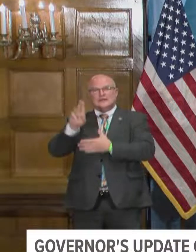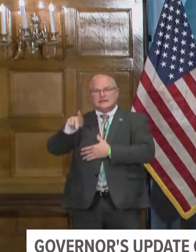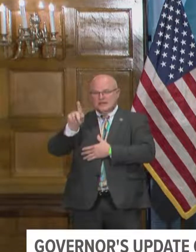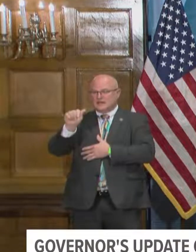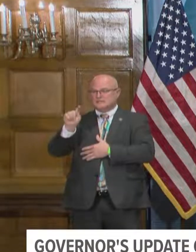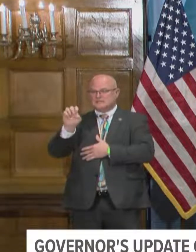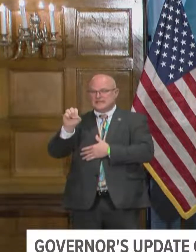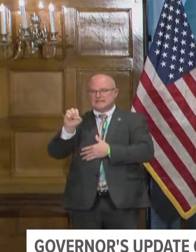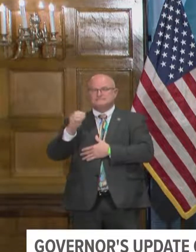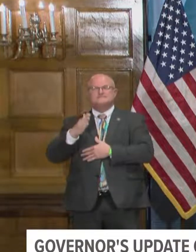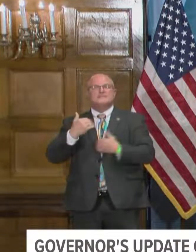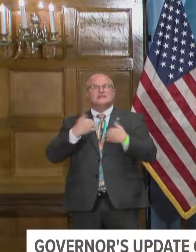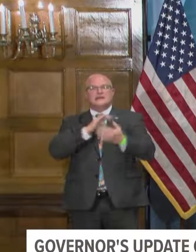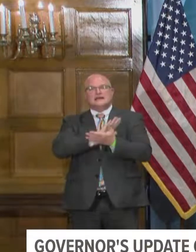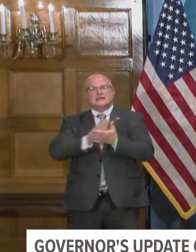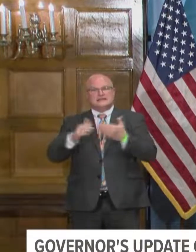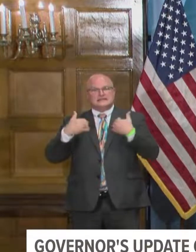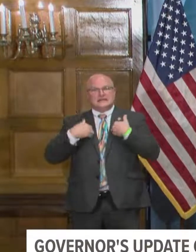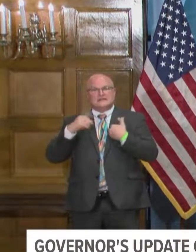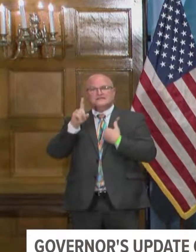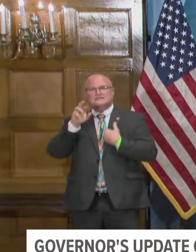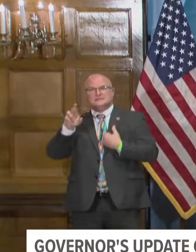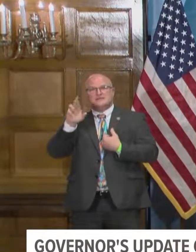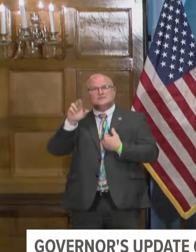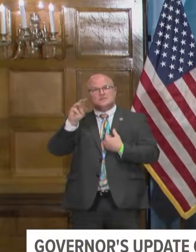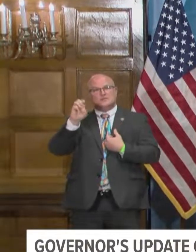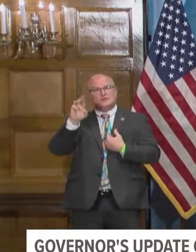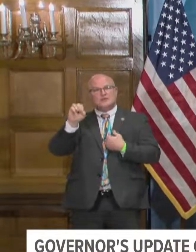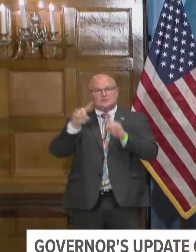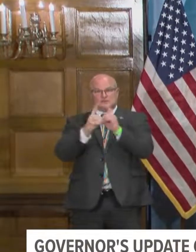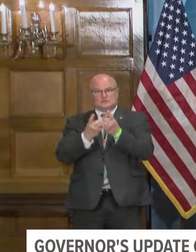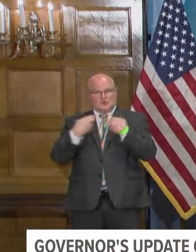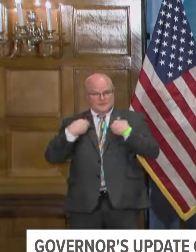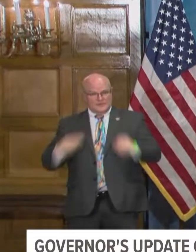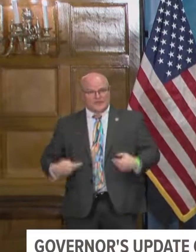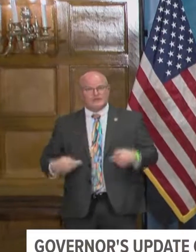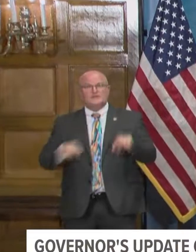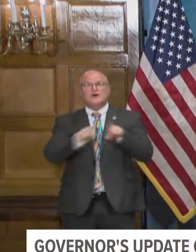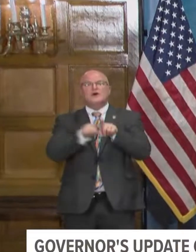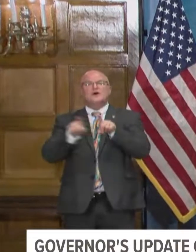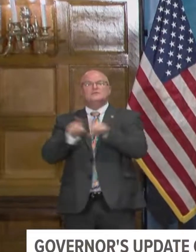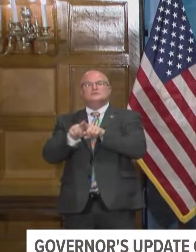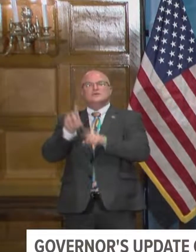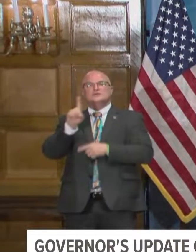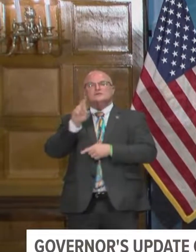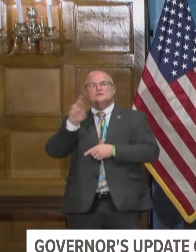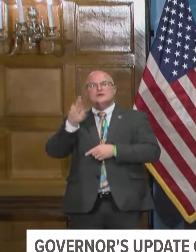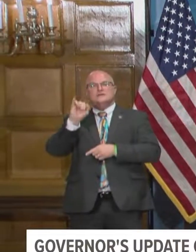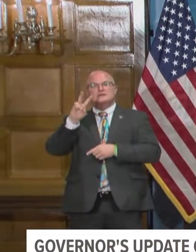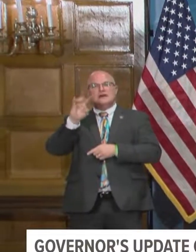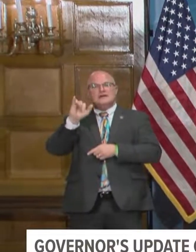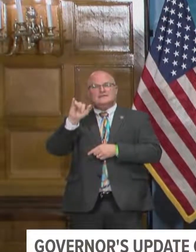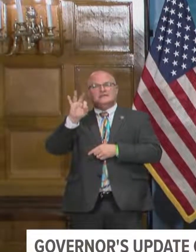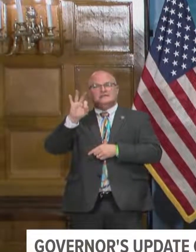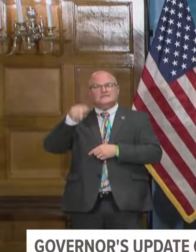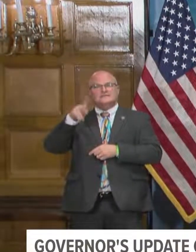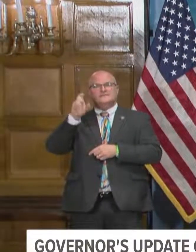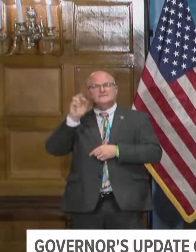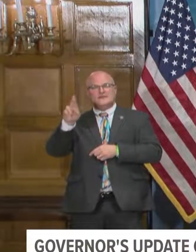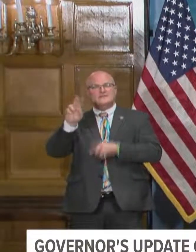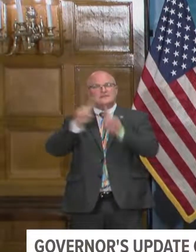be joined by Dr. Romero of the Department of Health, also by Dr. Ivy Pfeffer of the